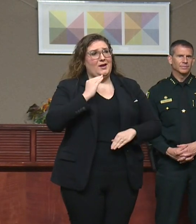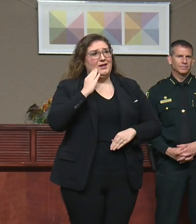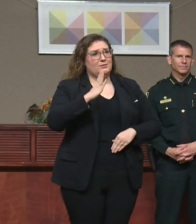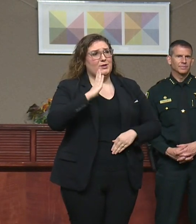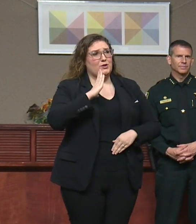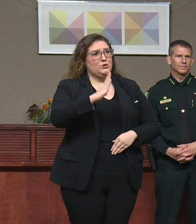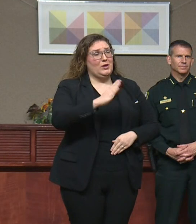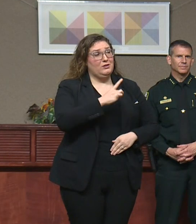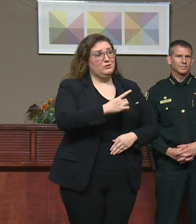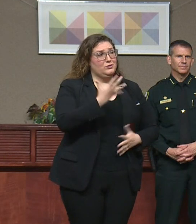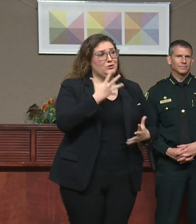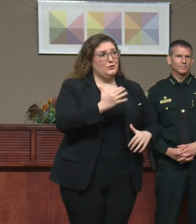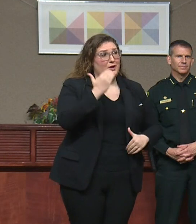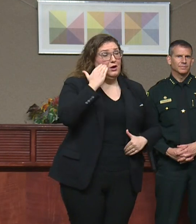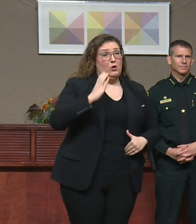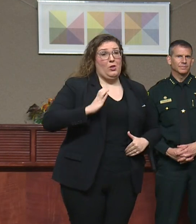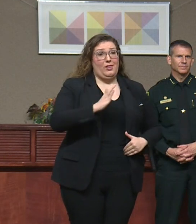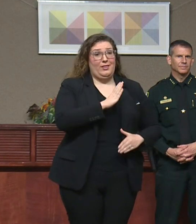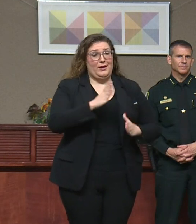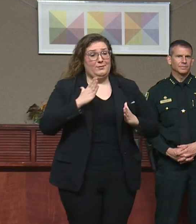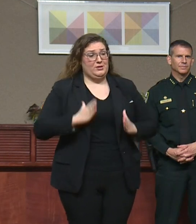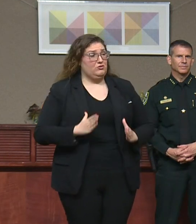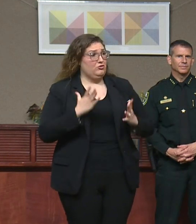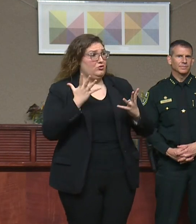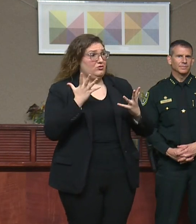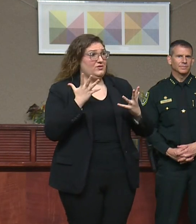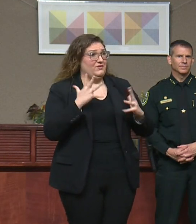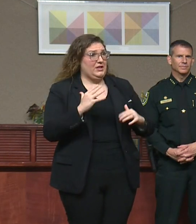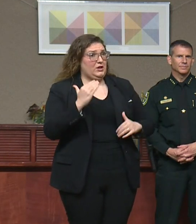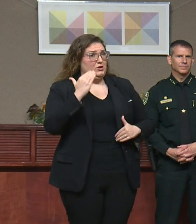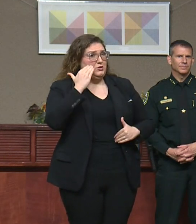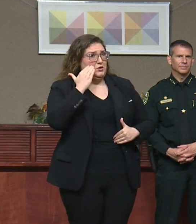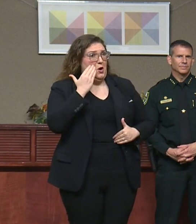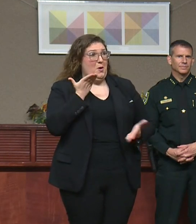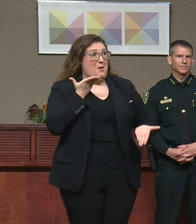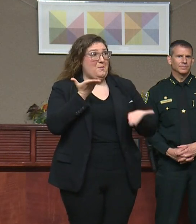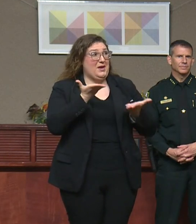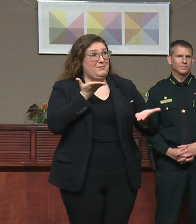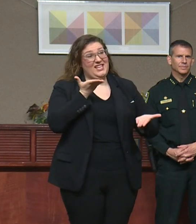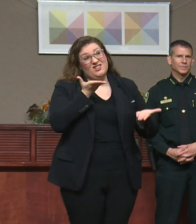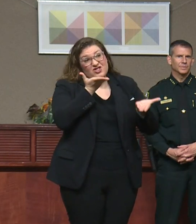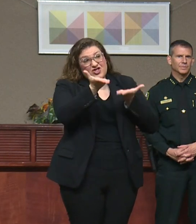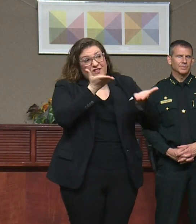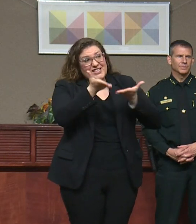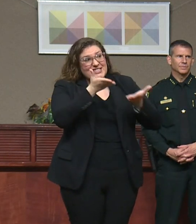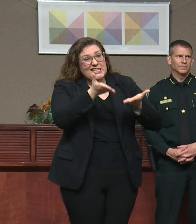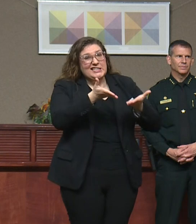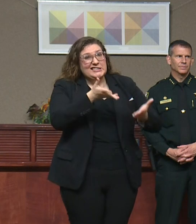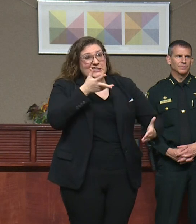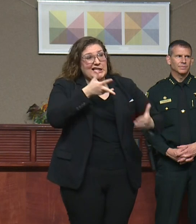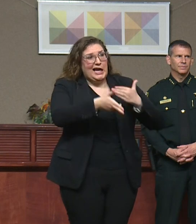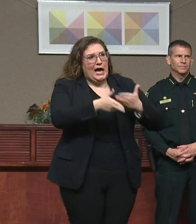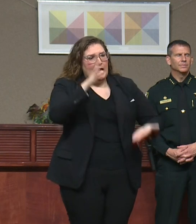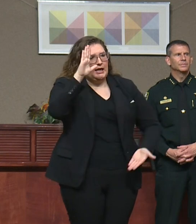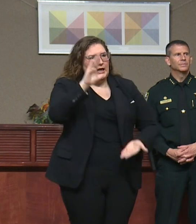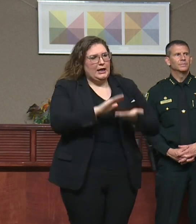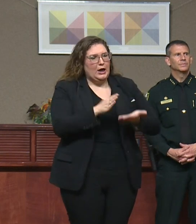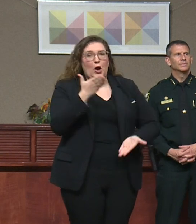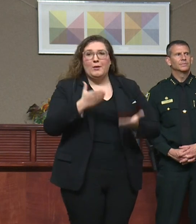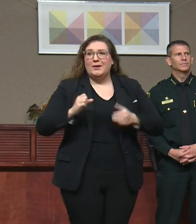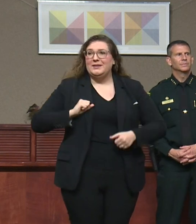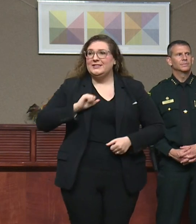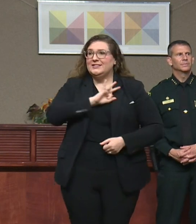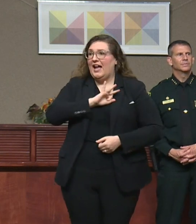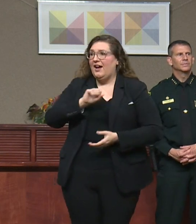idea whether commissioners are even looking at cutting services or staff because of this? At this